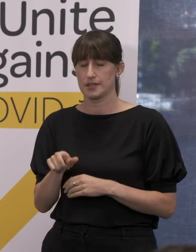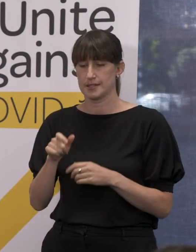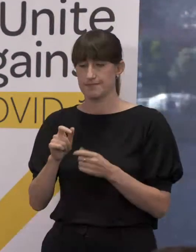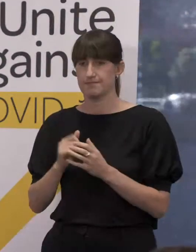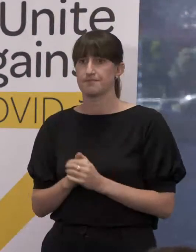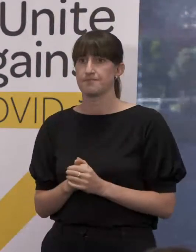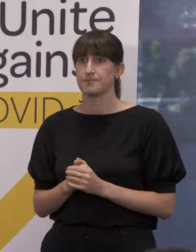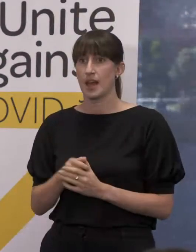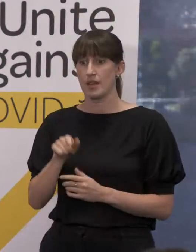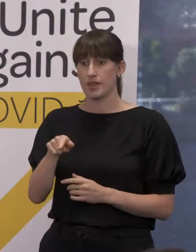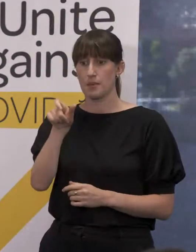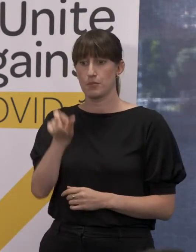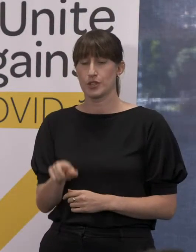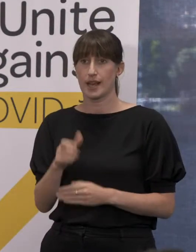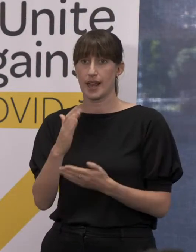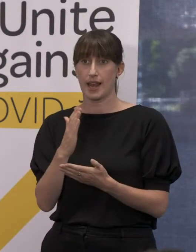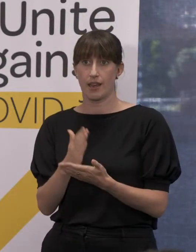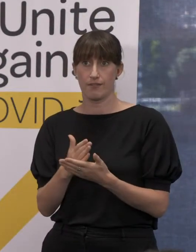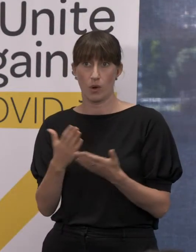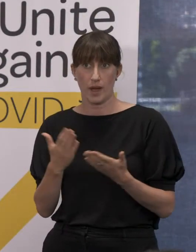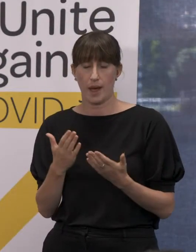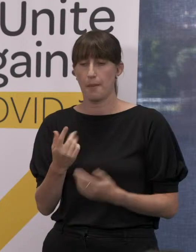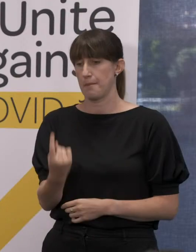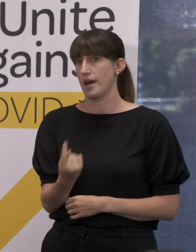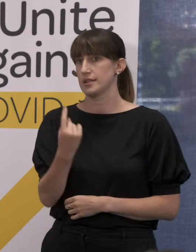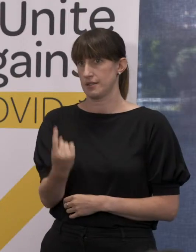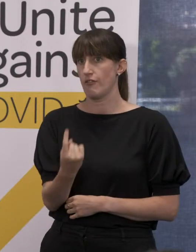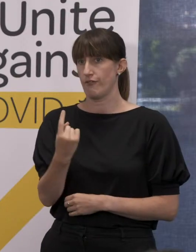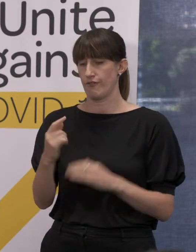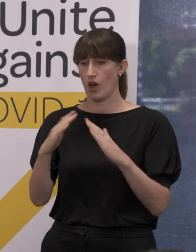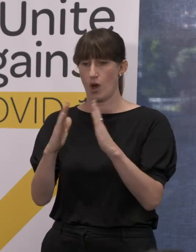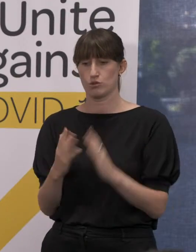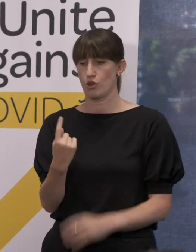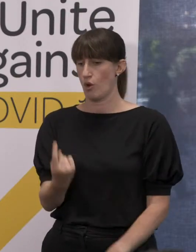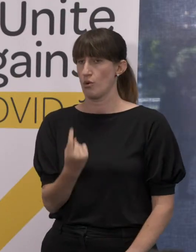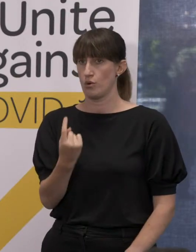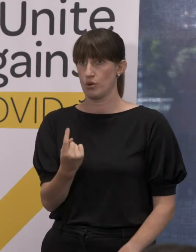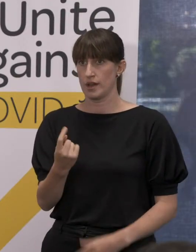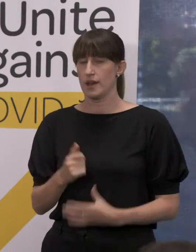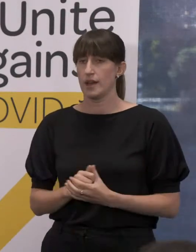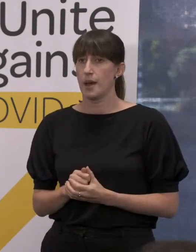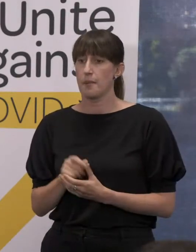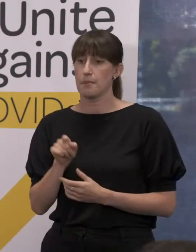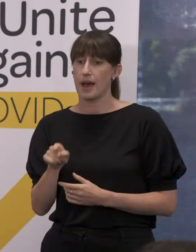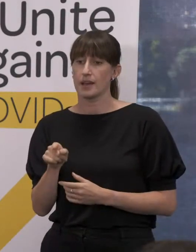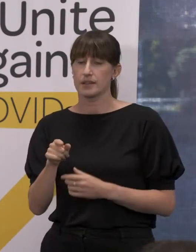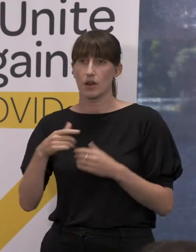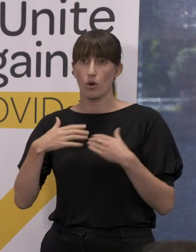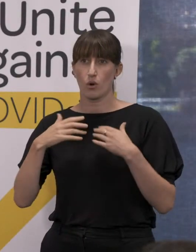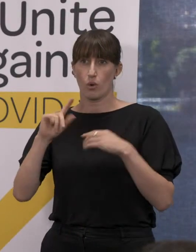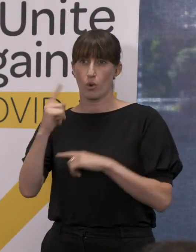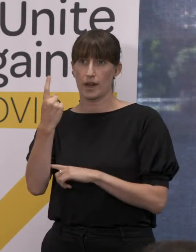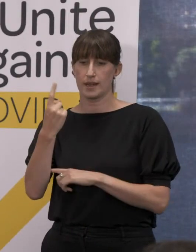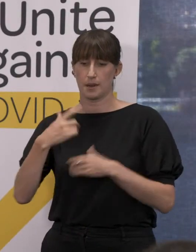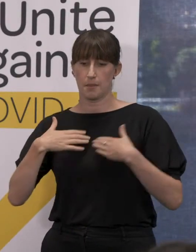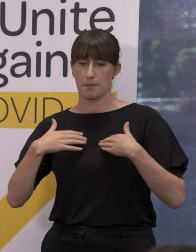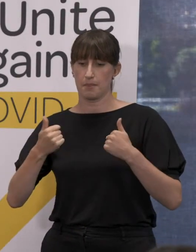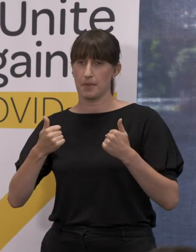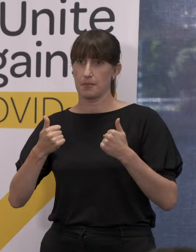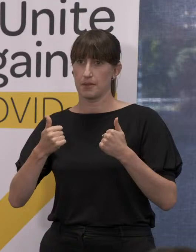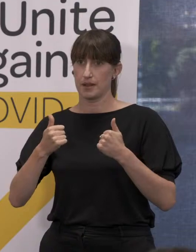but Auckland Regional Public Health is investigating whether there has been any contact with people in an adjoining